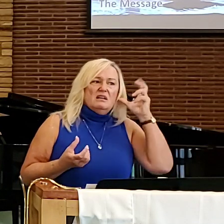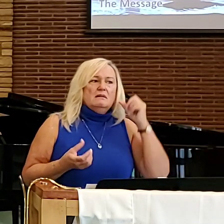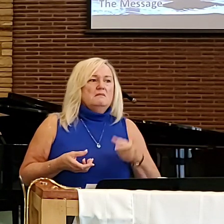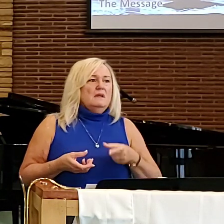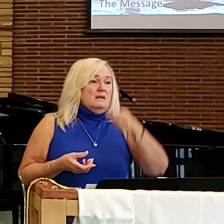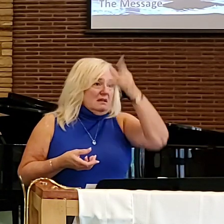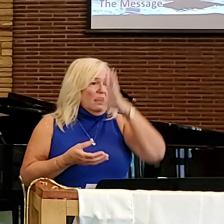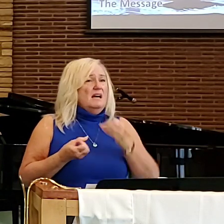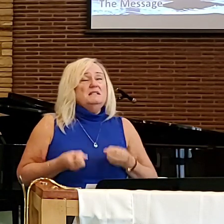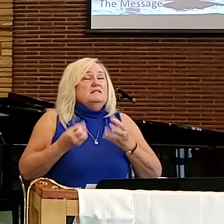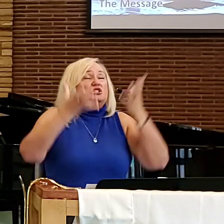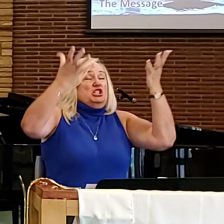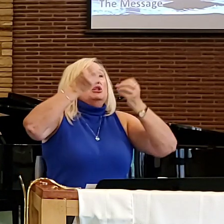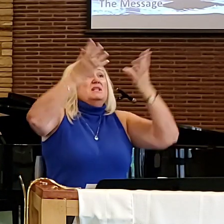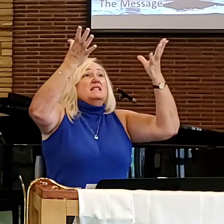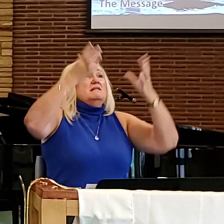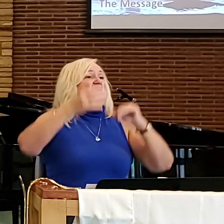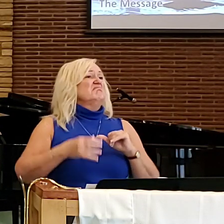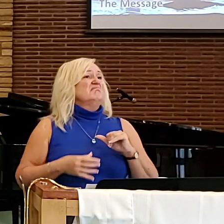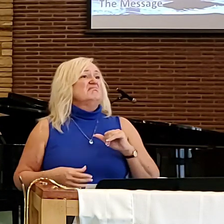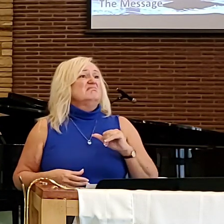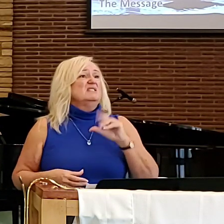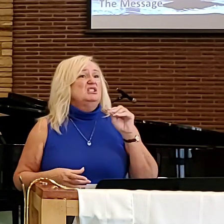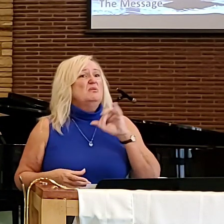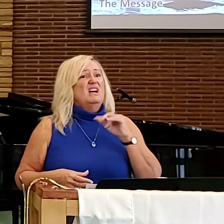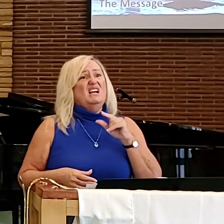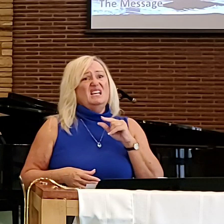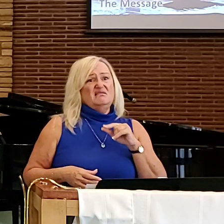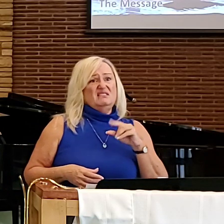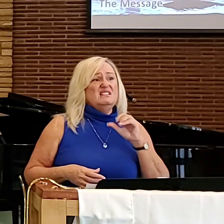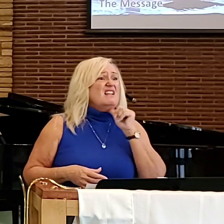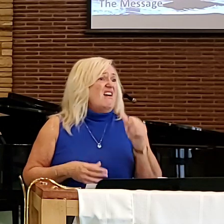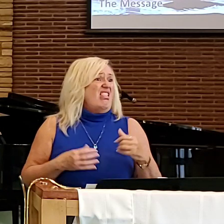generous. Do I resent that? Yes, at times.